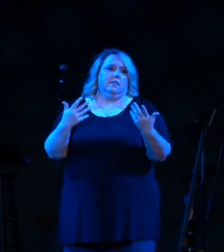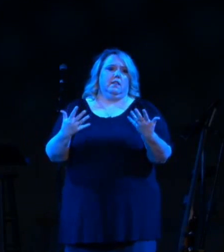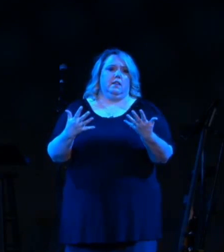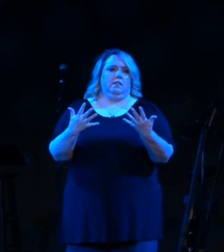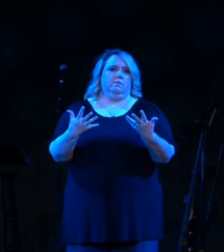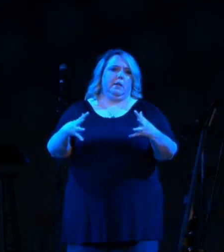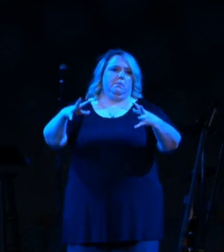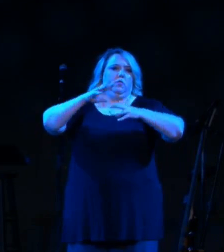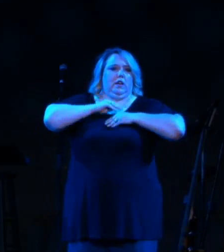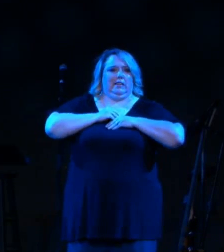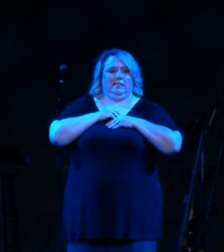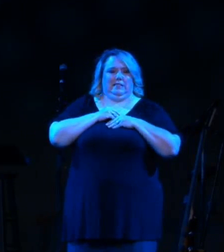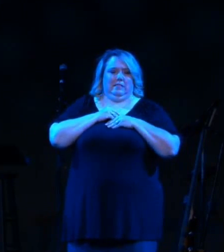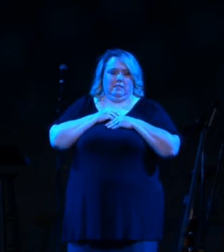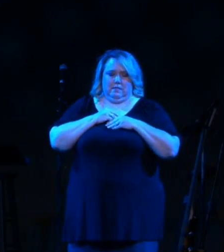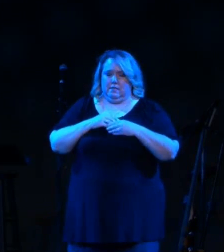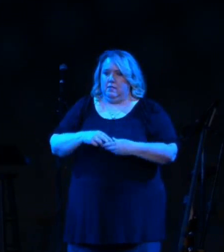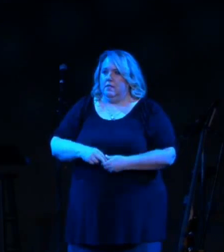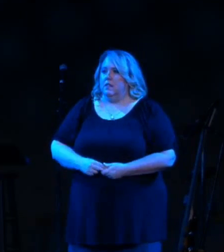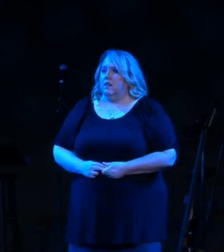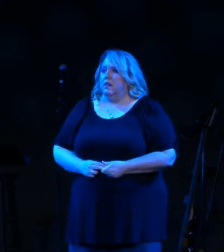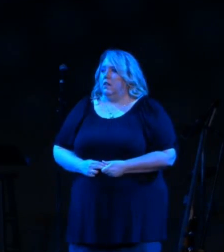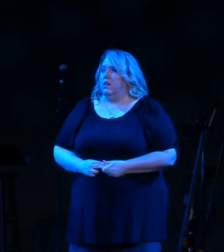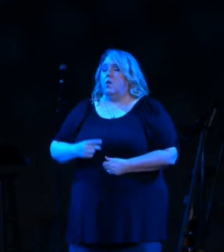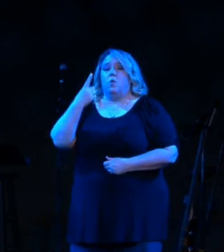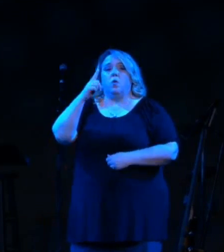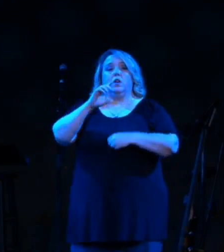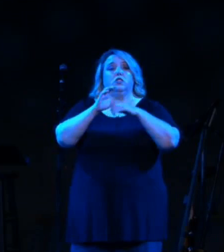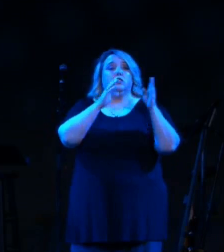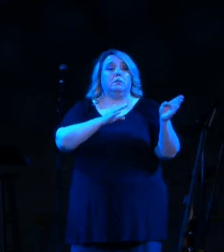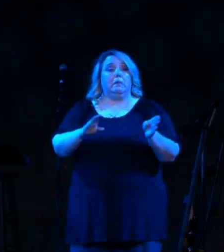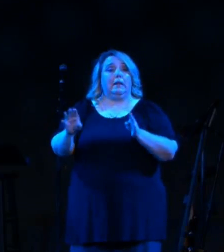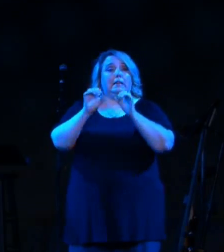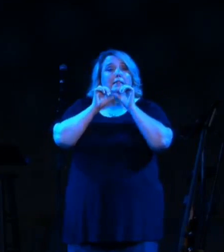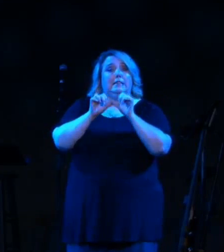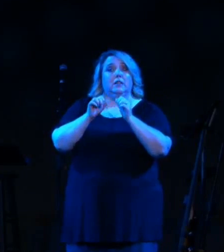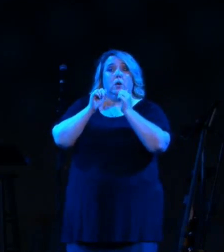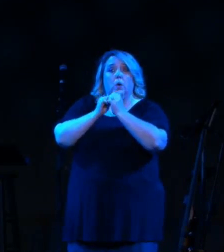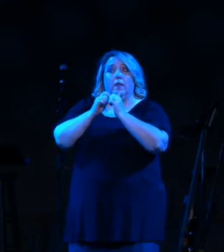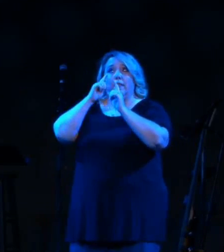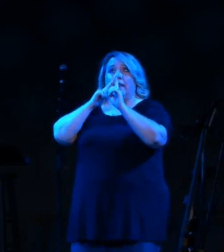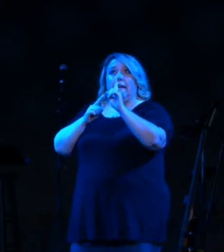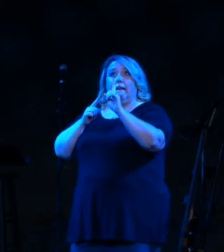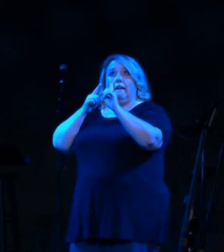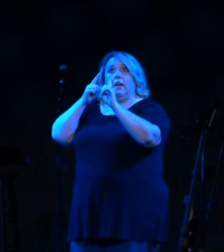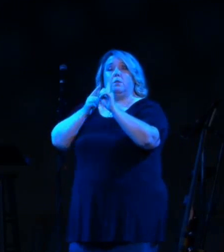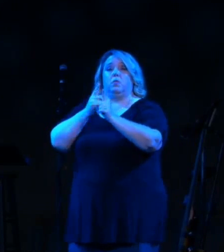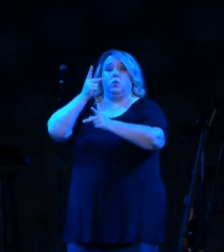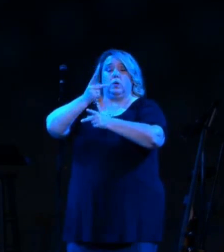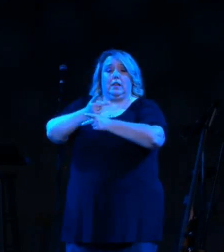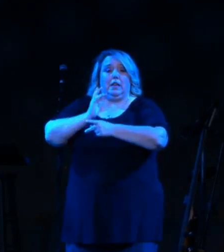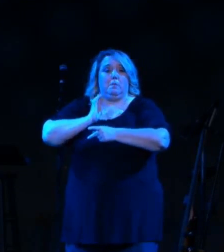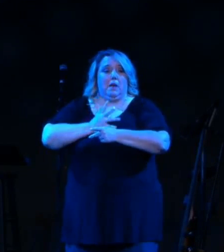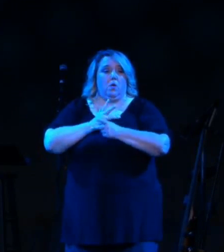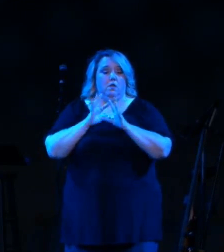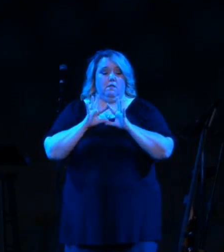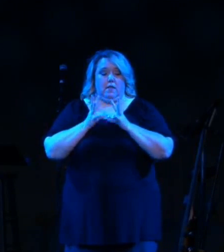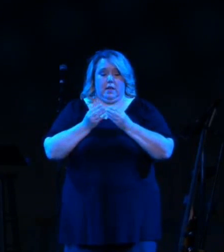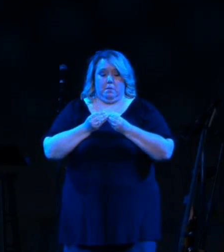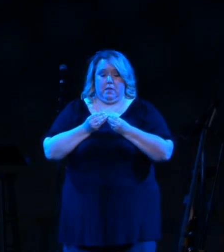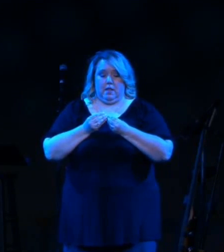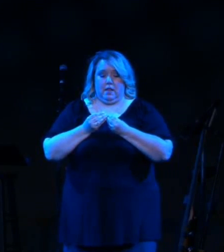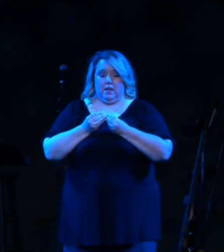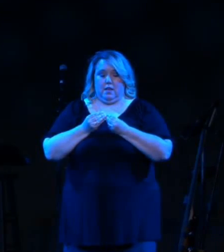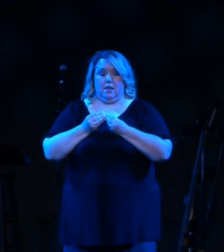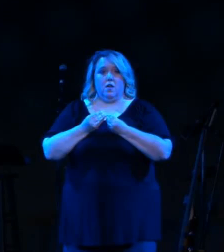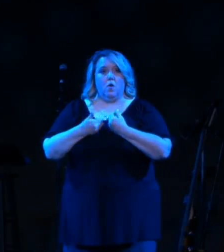continuum. One church plan is consistent with the aim to keep our family